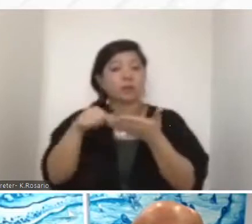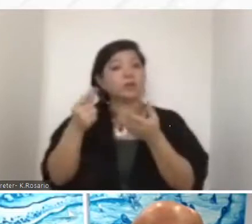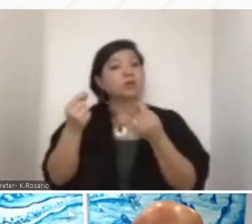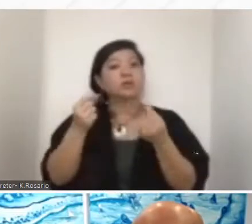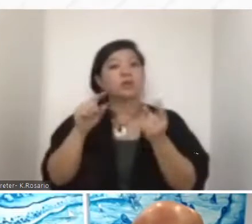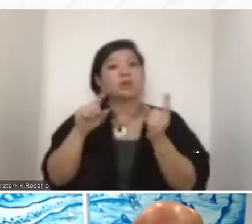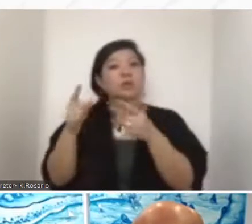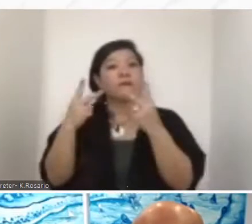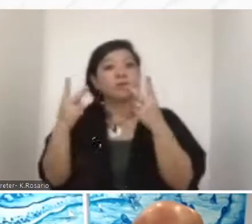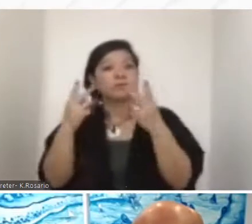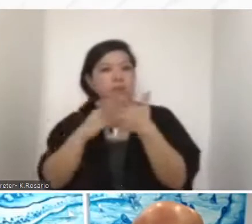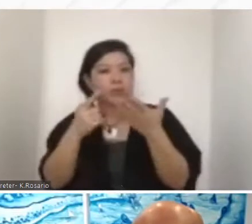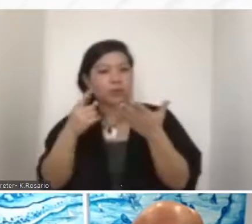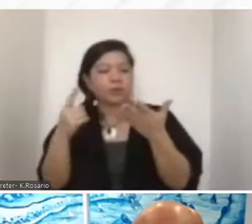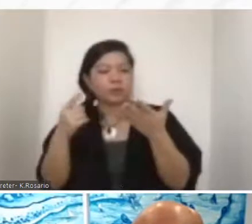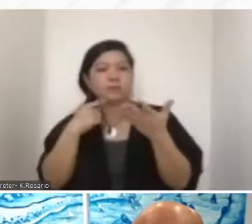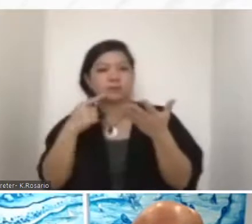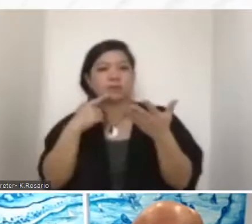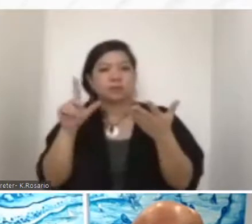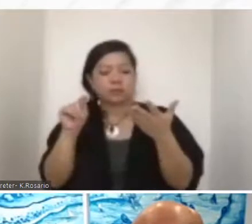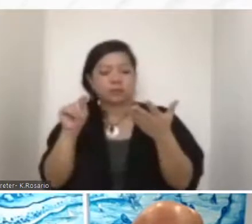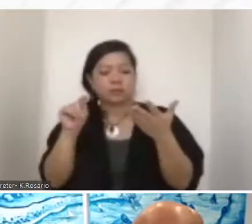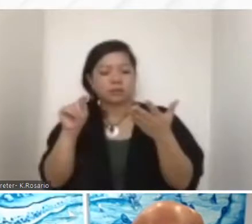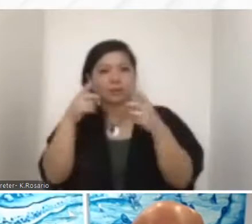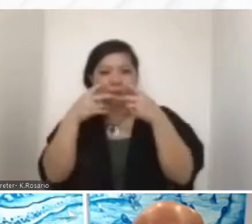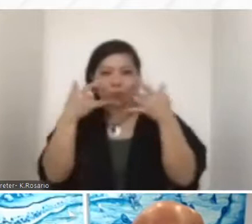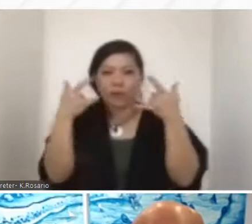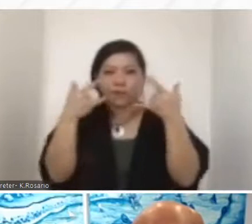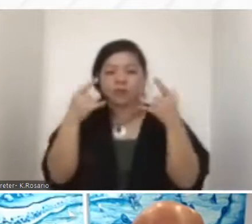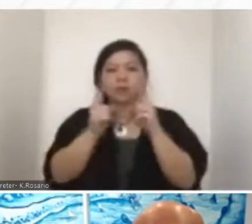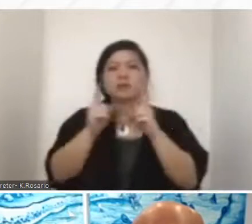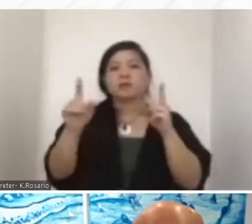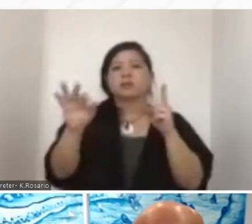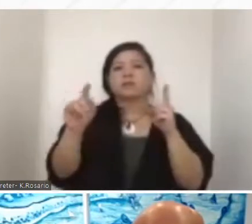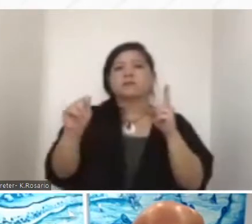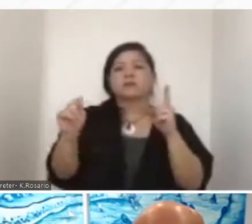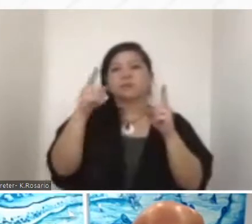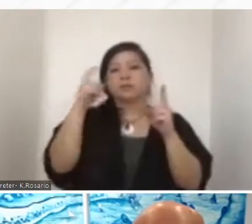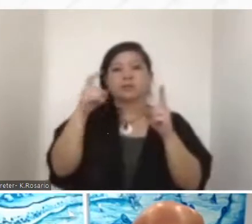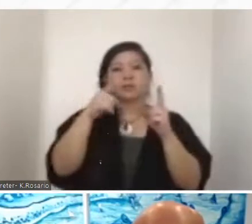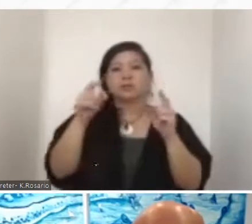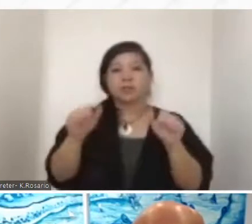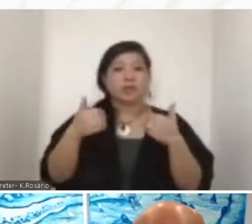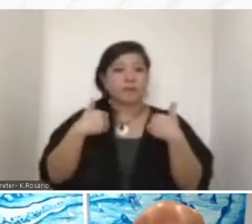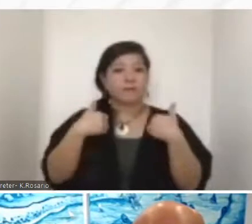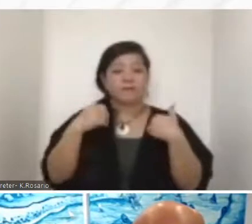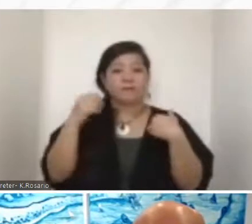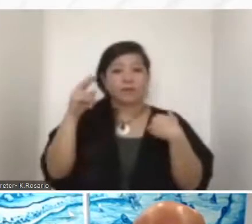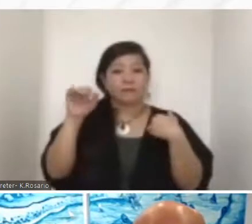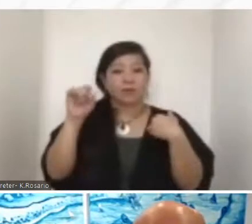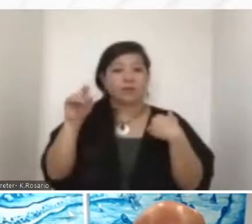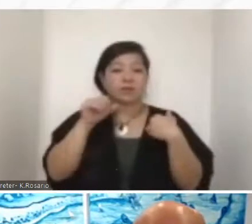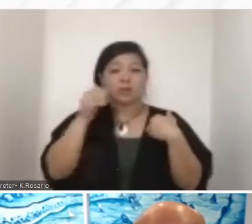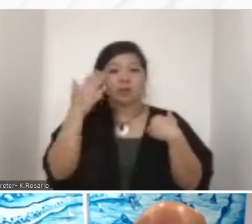someone, as the Lieutenant Governor said, wear a mask and keep your distance from them, because you could have the virus and not know it